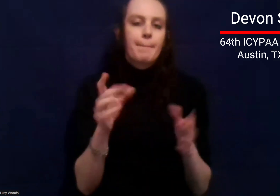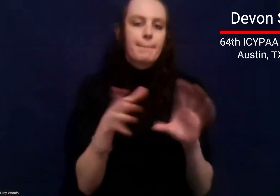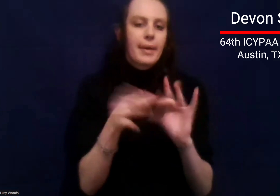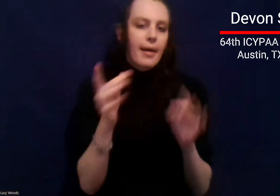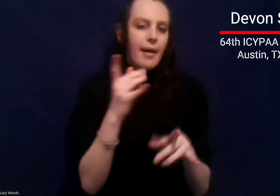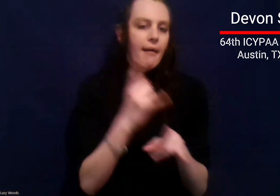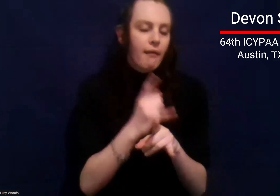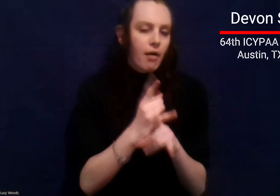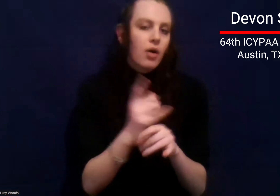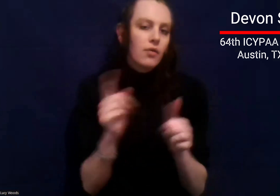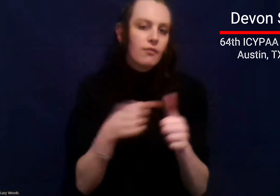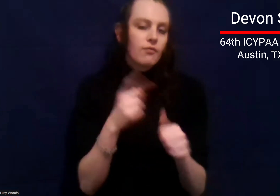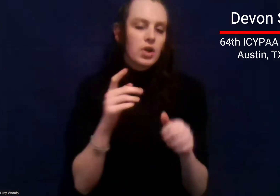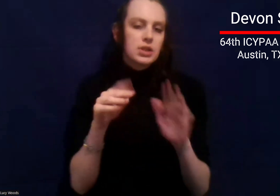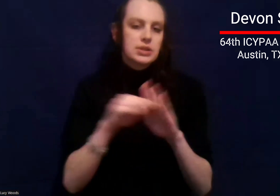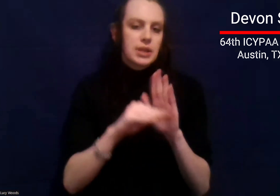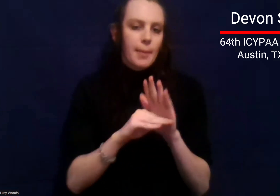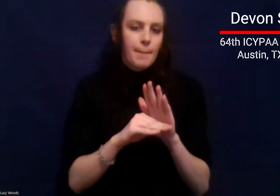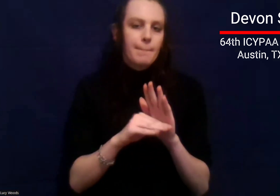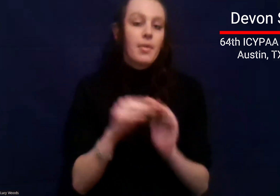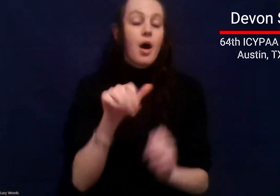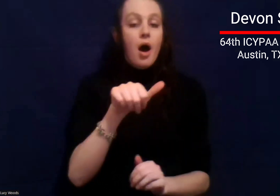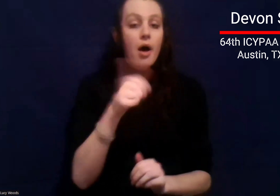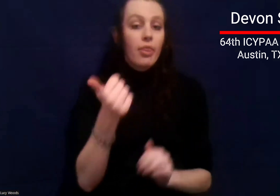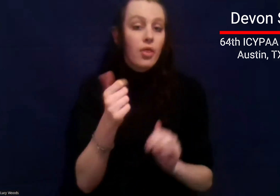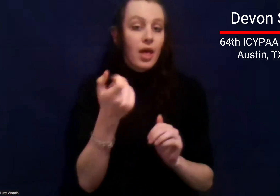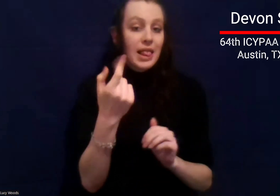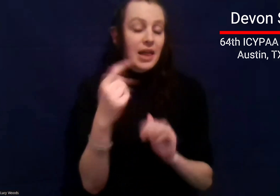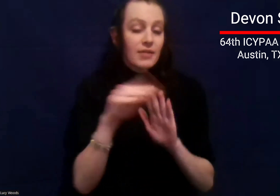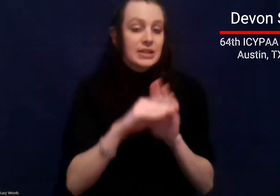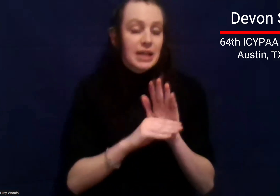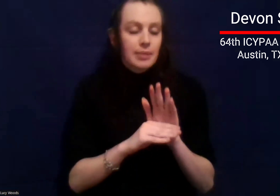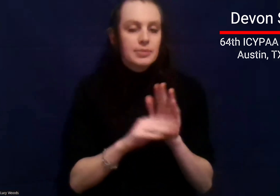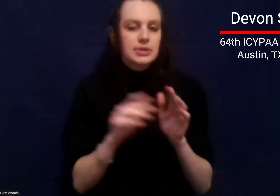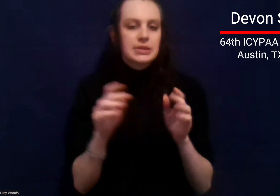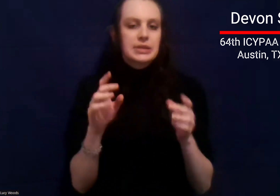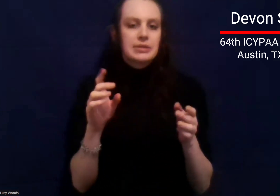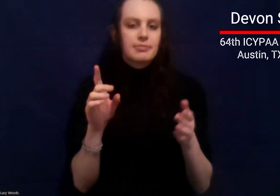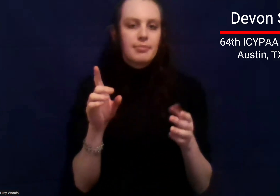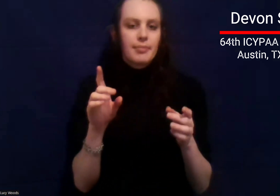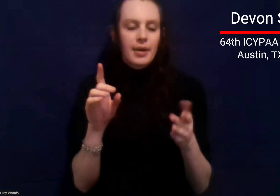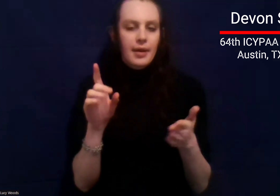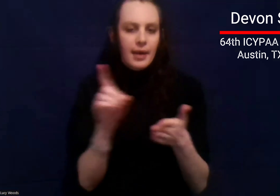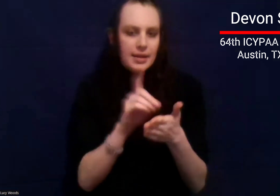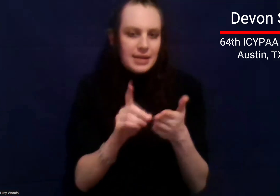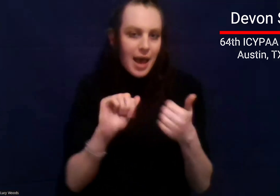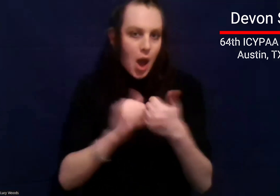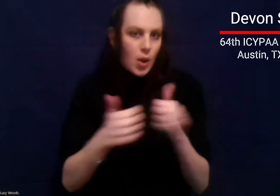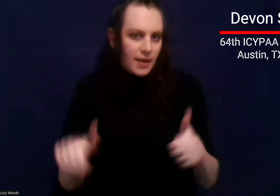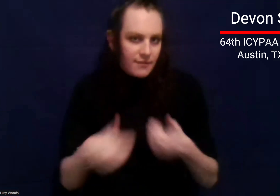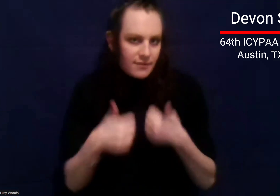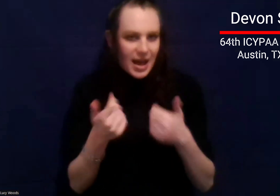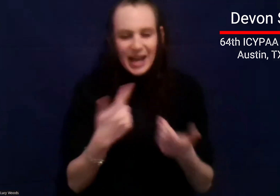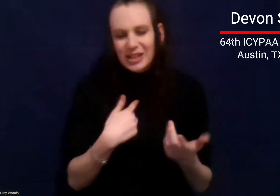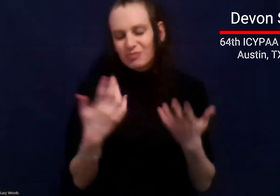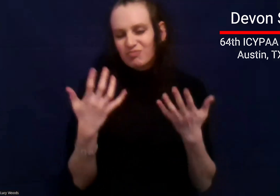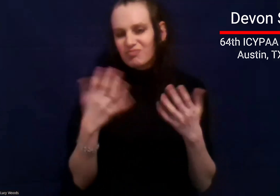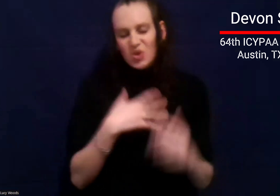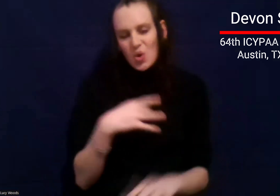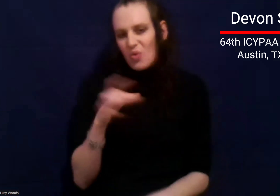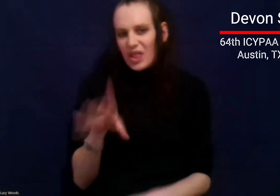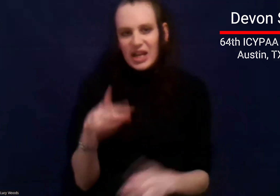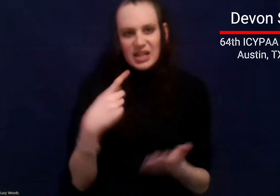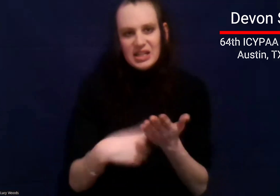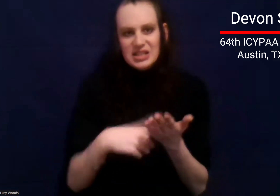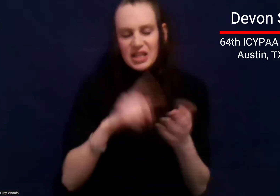designed for living. So as a result, I've created an amazing life. I don't really like to talk about drunkalogs because everybody in this meeting knows